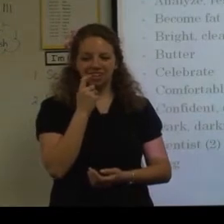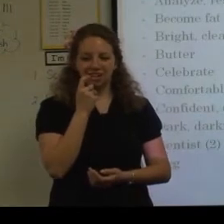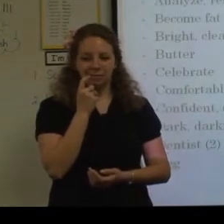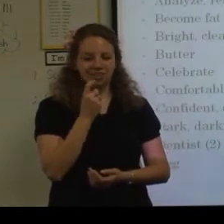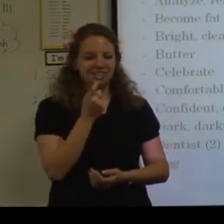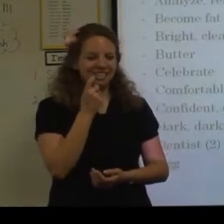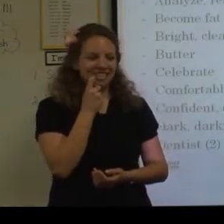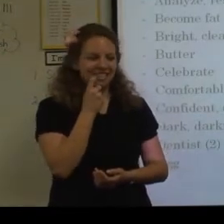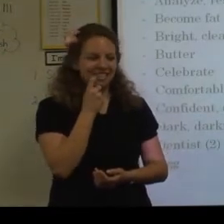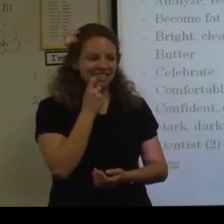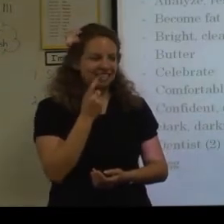actually tapping your teeth, dentist.